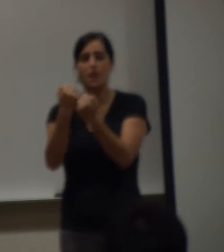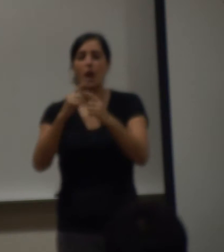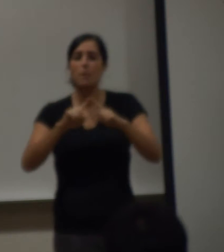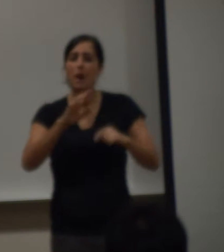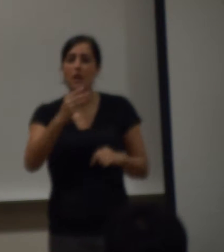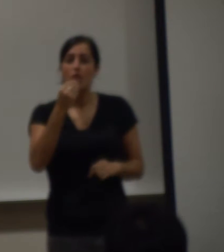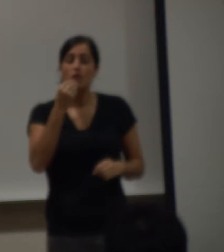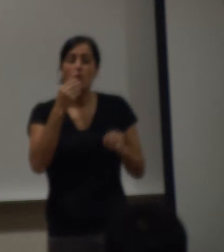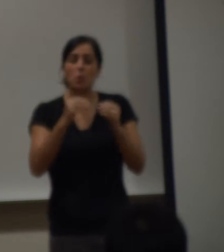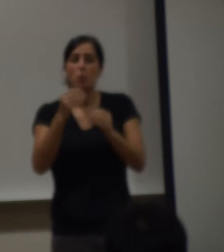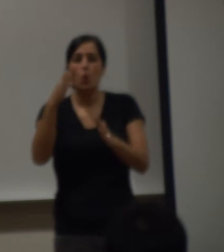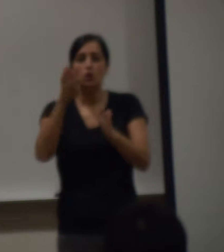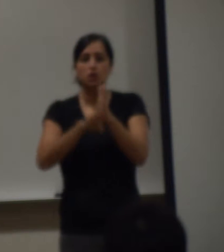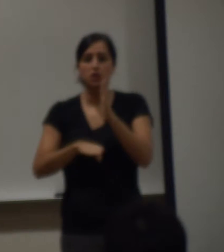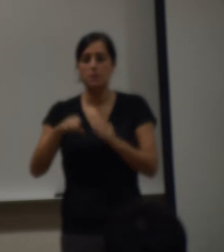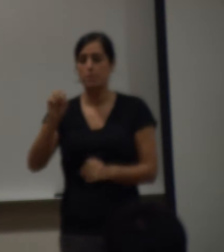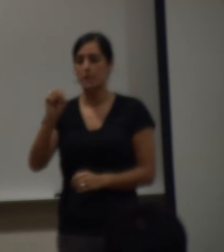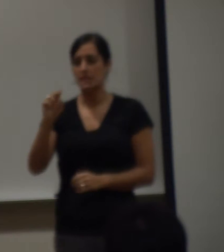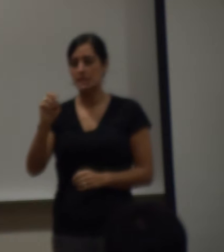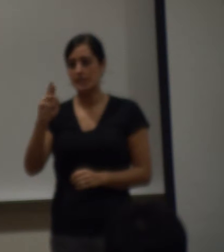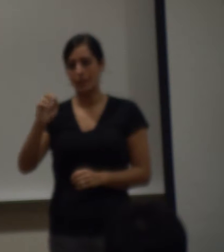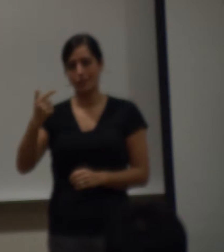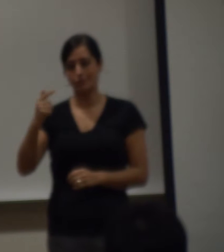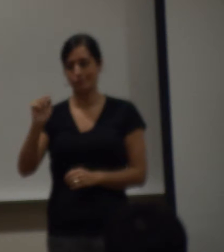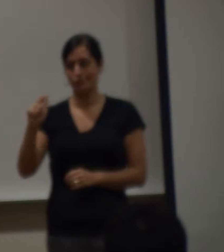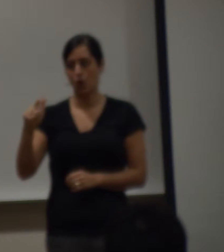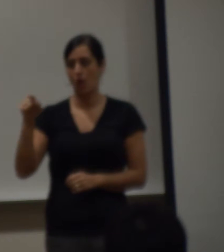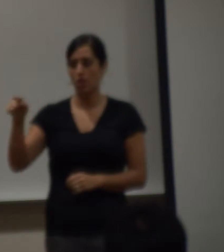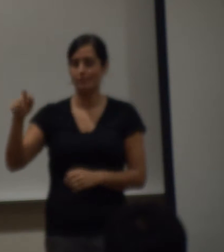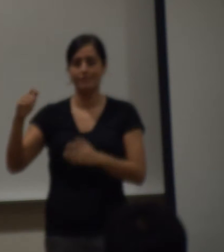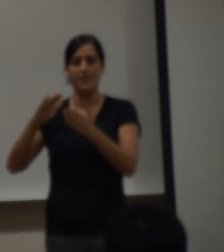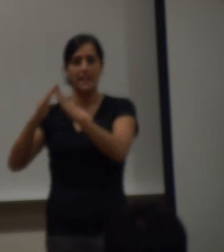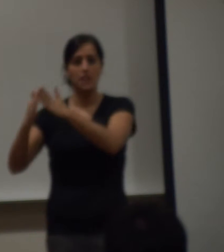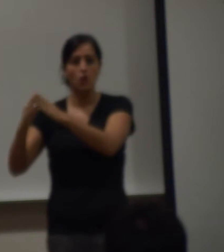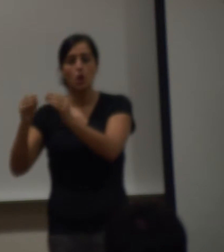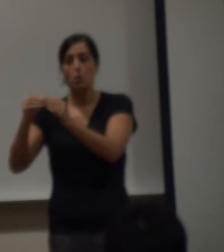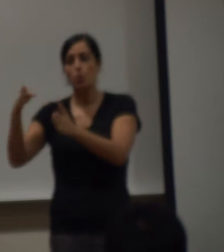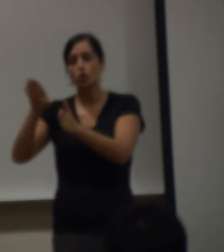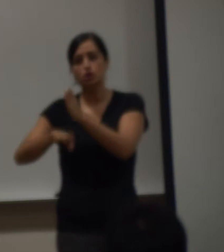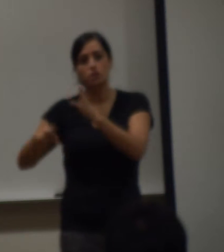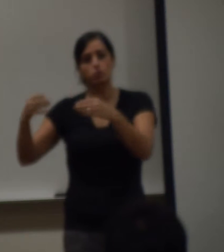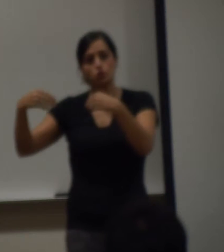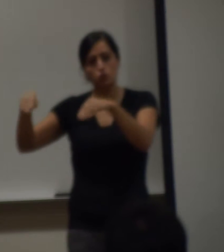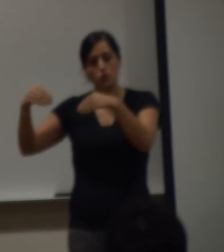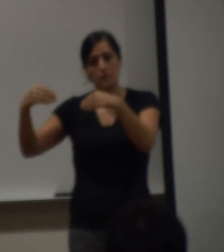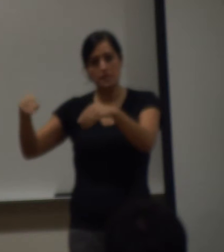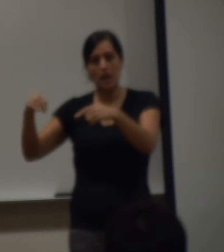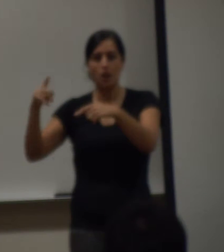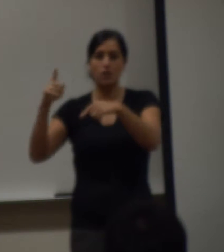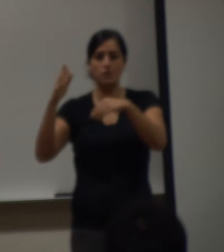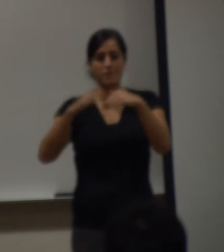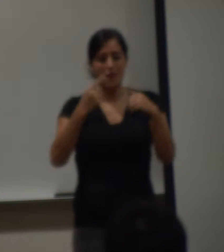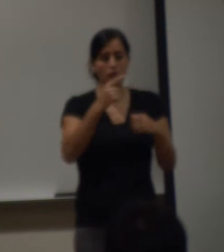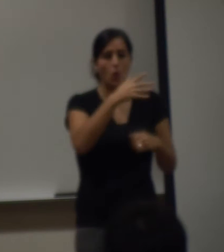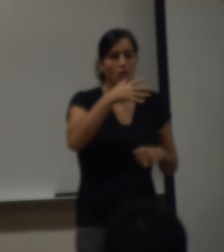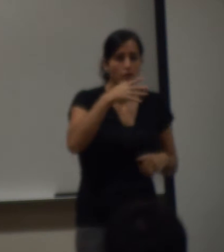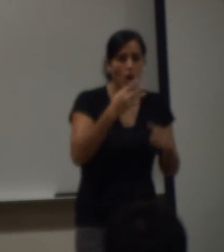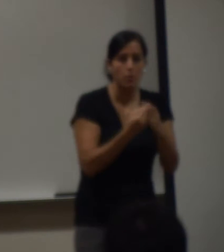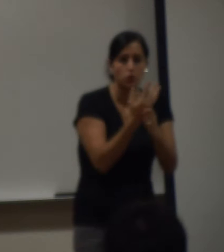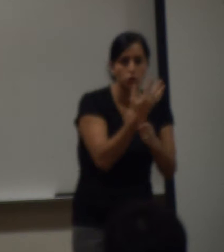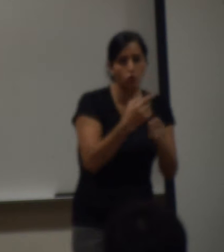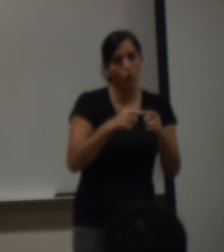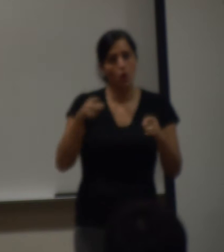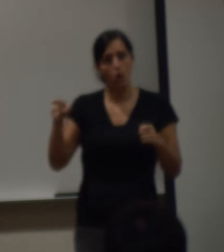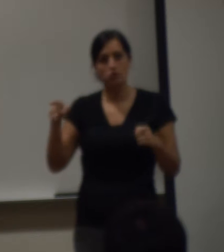that was cheaper in Senegal to sell and to market than it was for those farmers to grow. When I